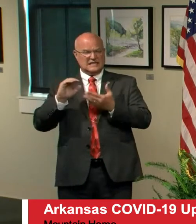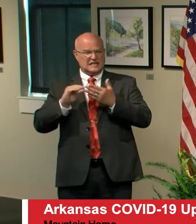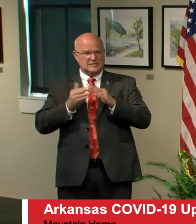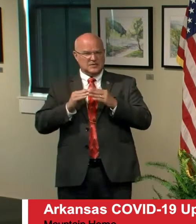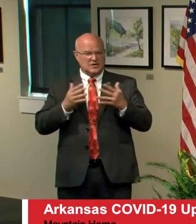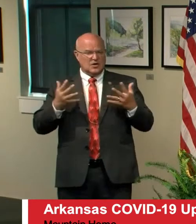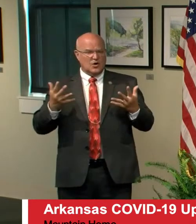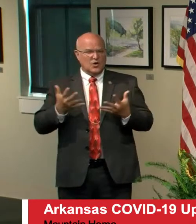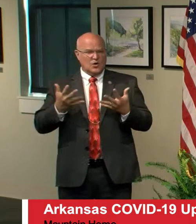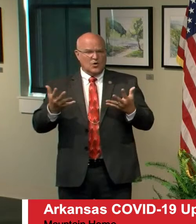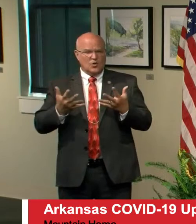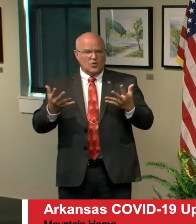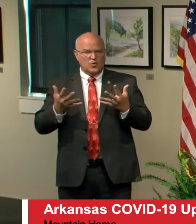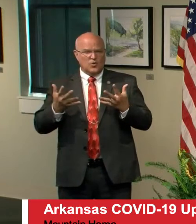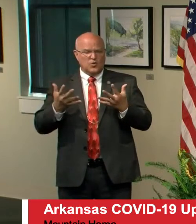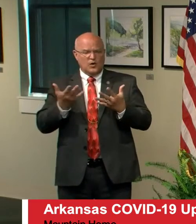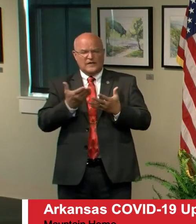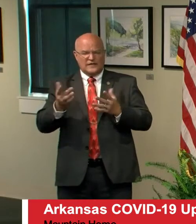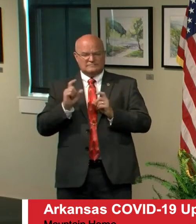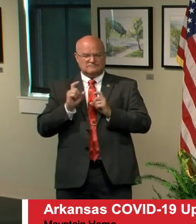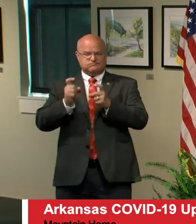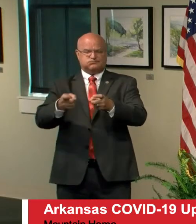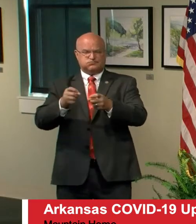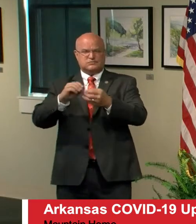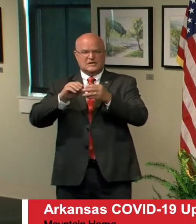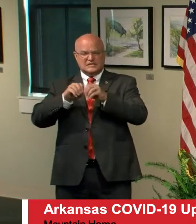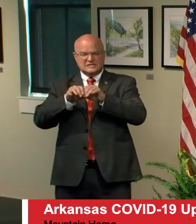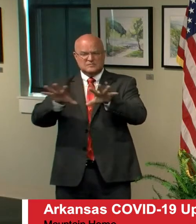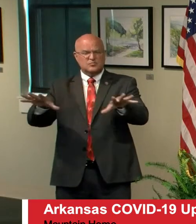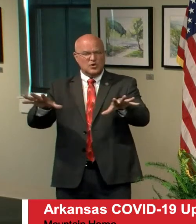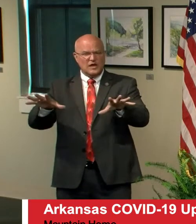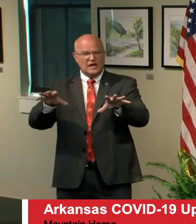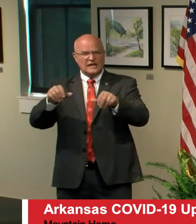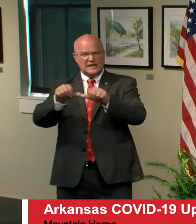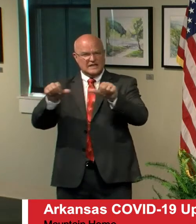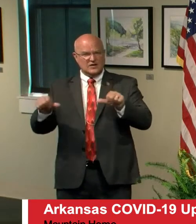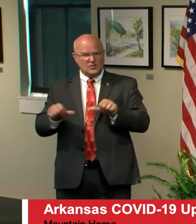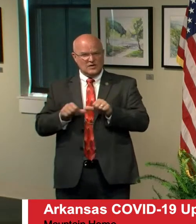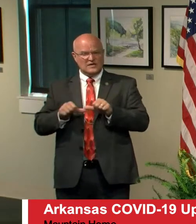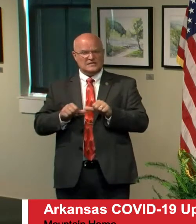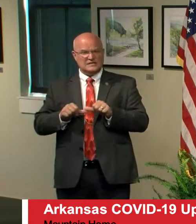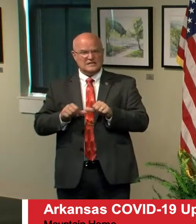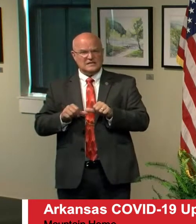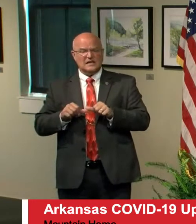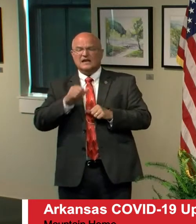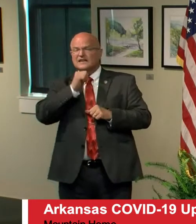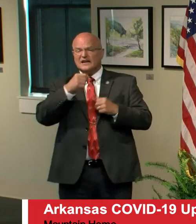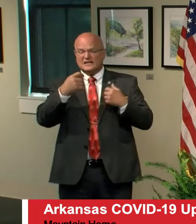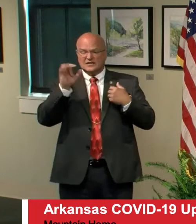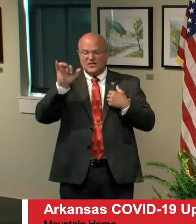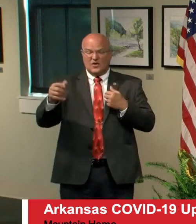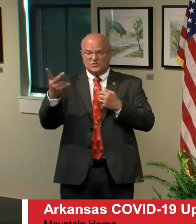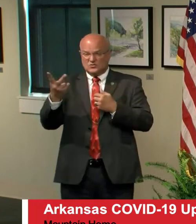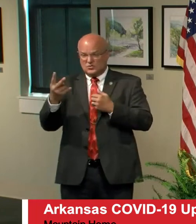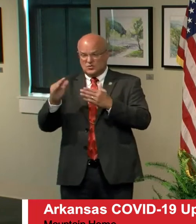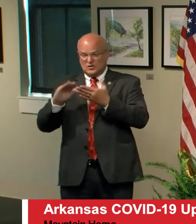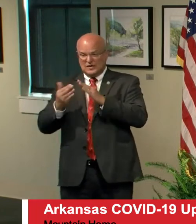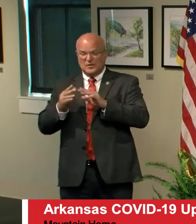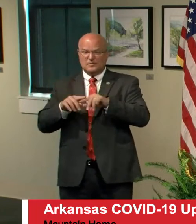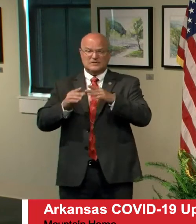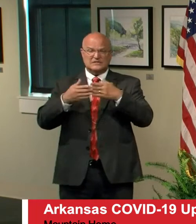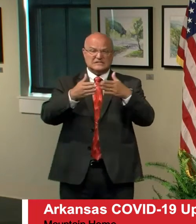on what factors are contributing to the community spread otherwise in the region, not just in those communities, but sort of generally